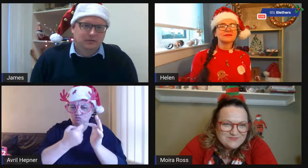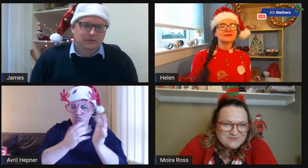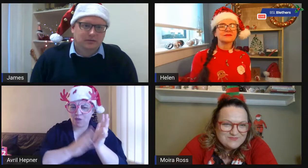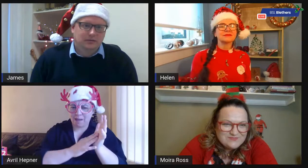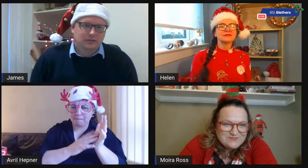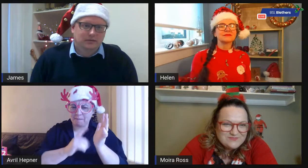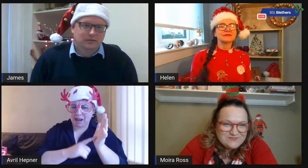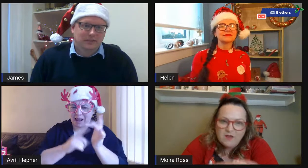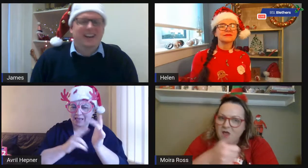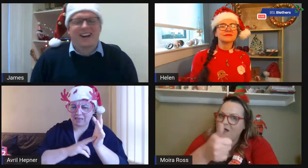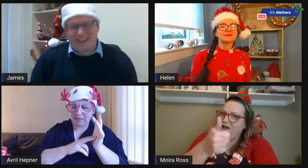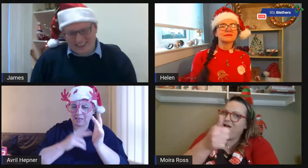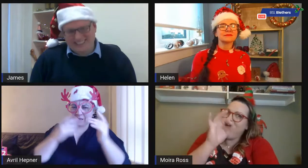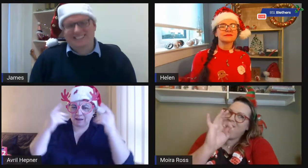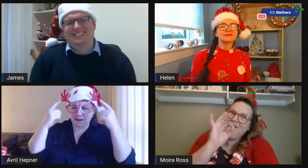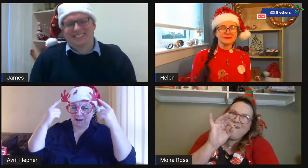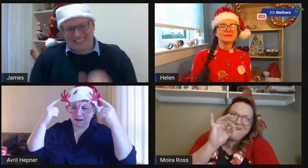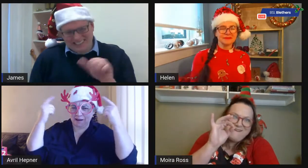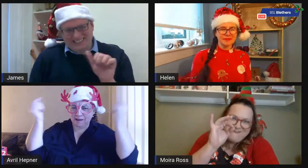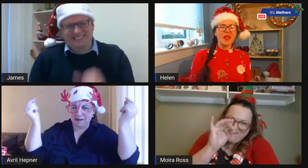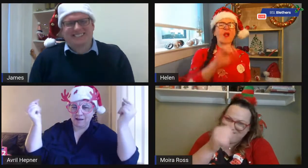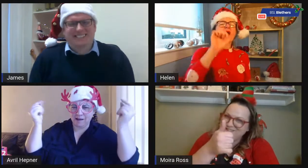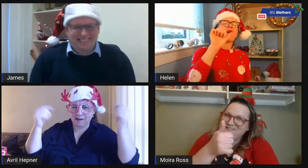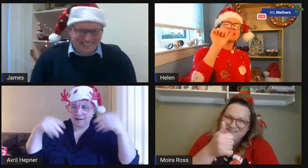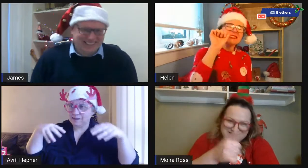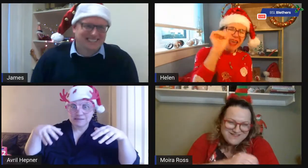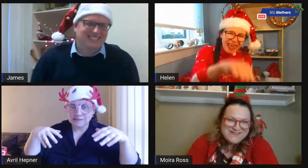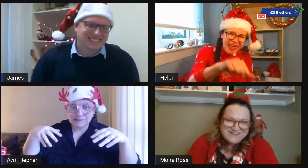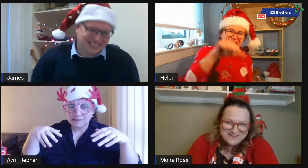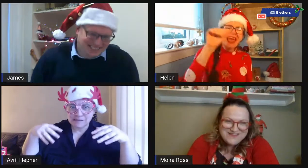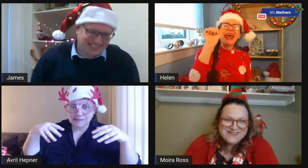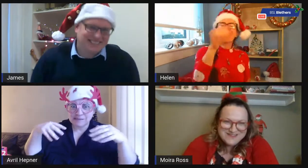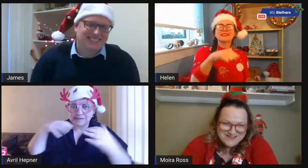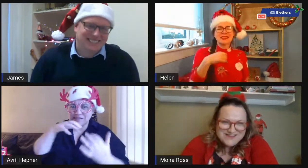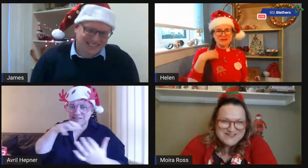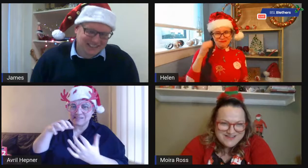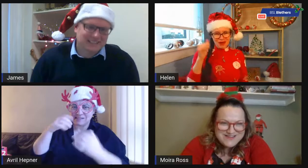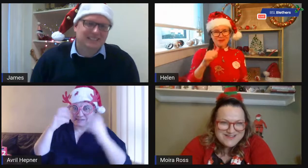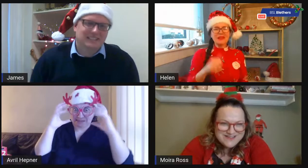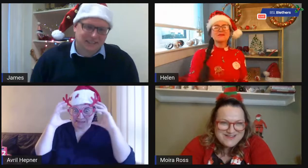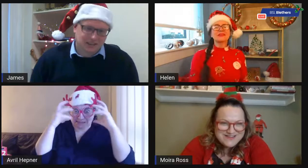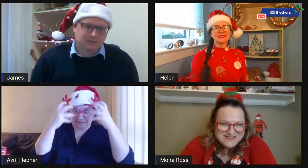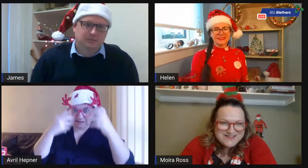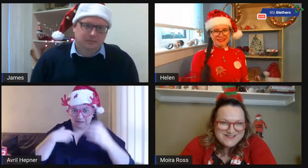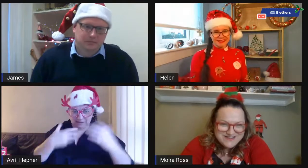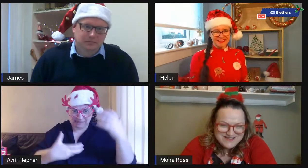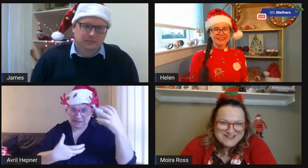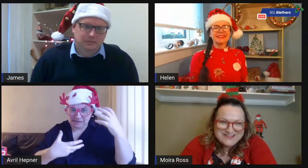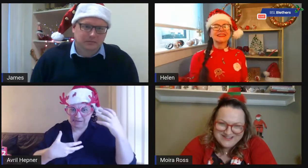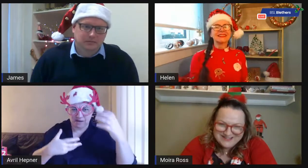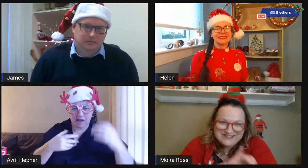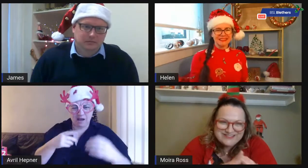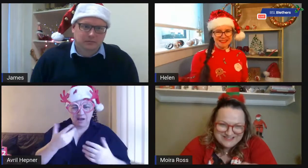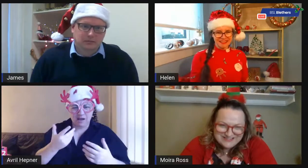like Gremlins. That's another good one. Really visual. The Yeah. little things with the ears, yeah. The I little remember gremlins with the that. evil eyes.